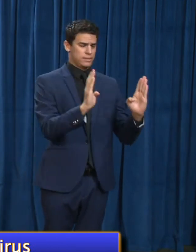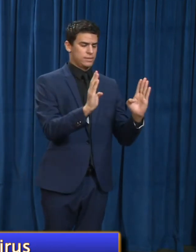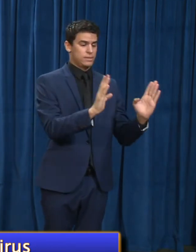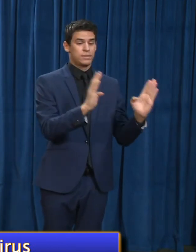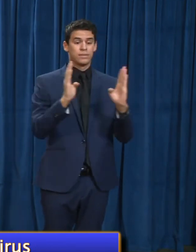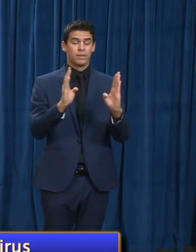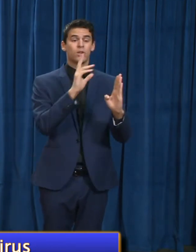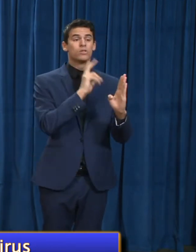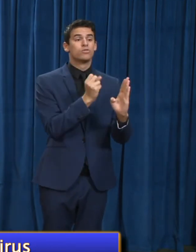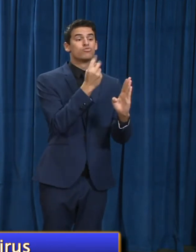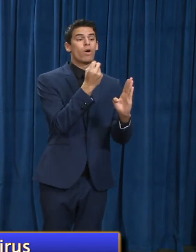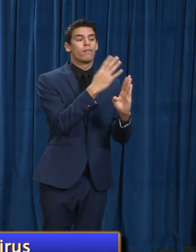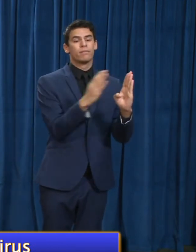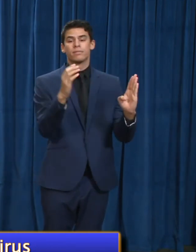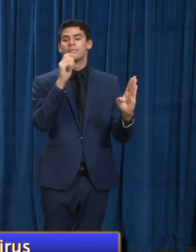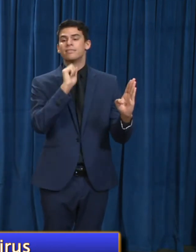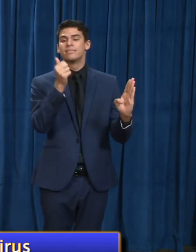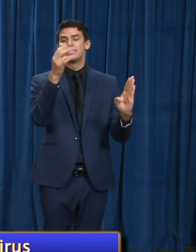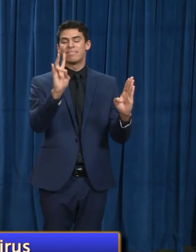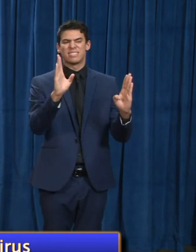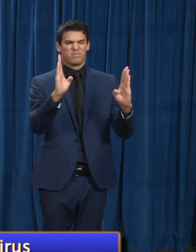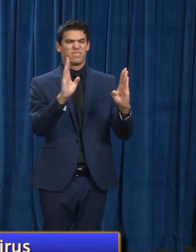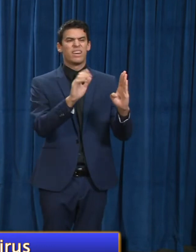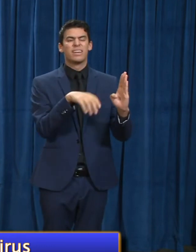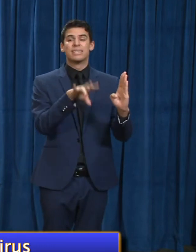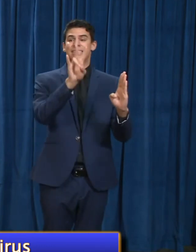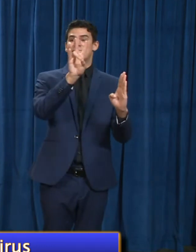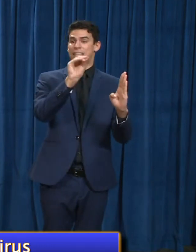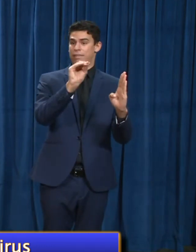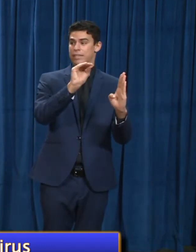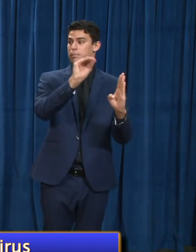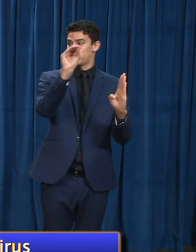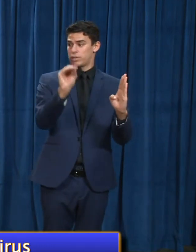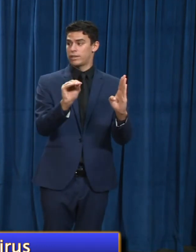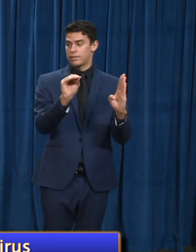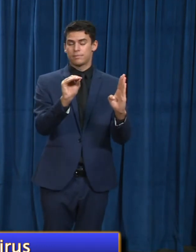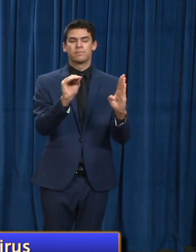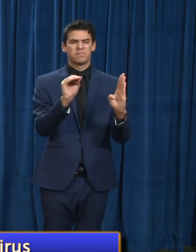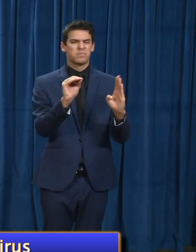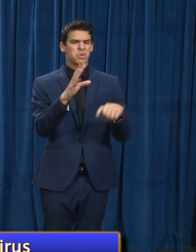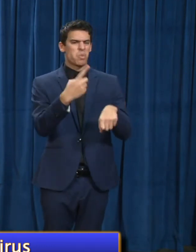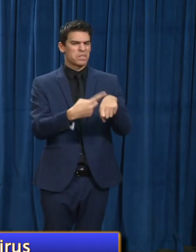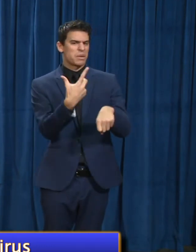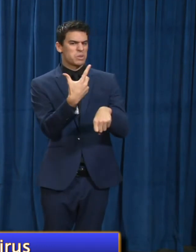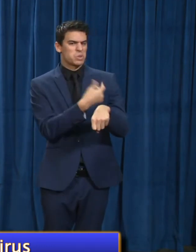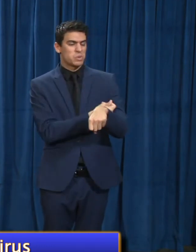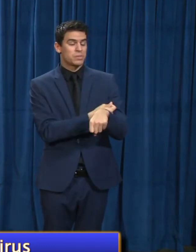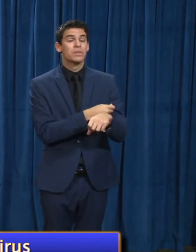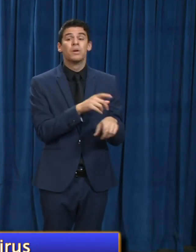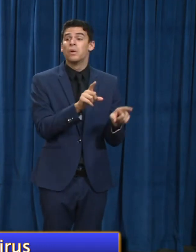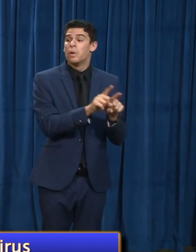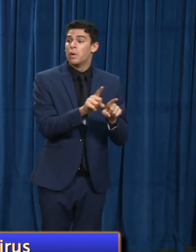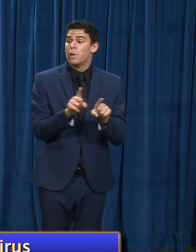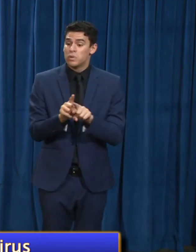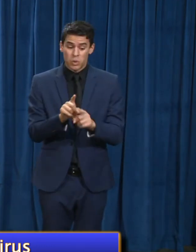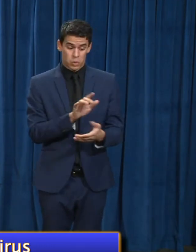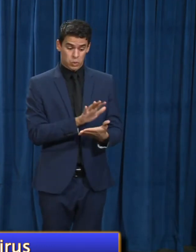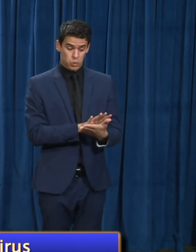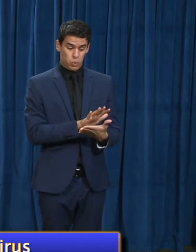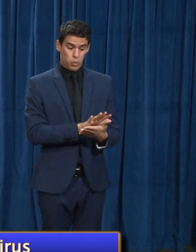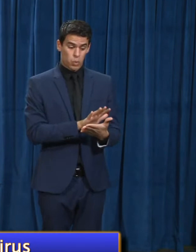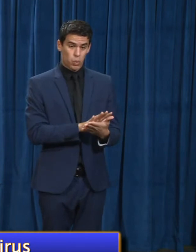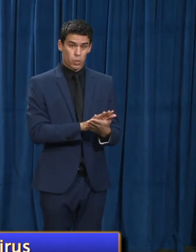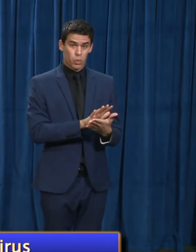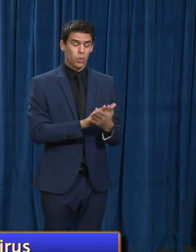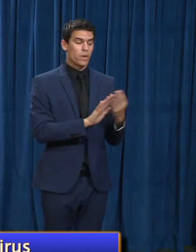to 17, we are at 70% with at least one dose. We also do school age, 5 to